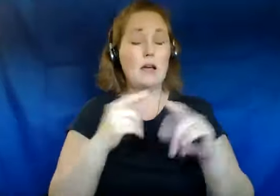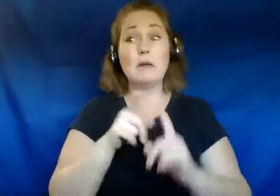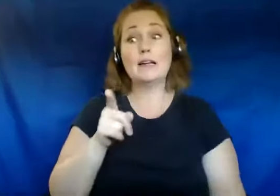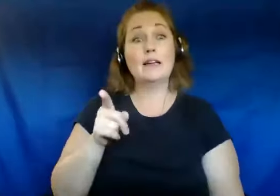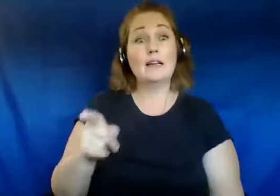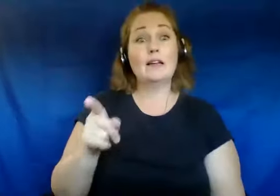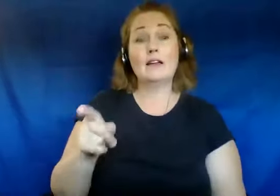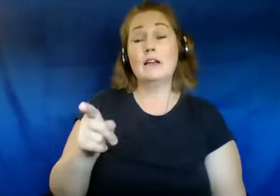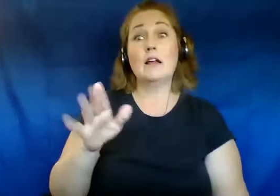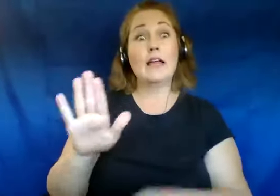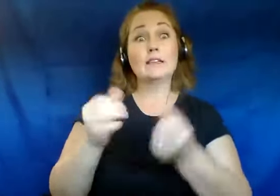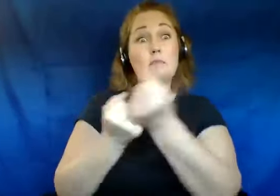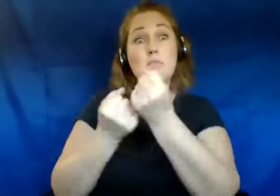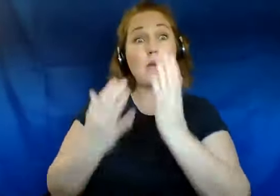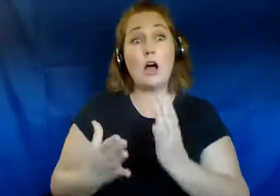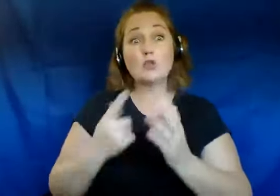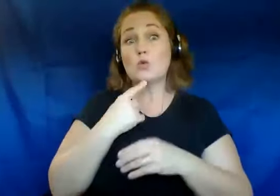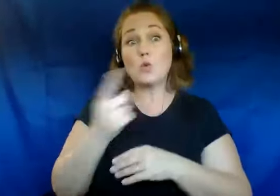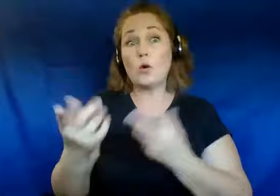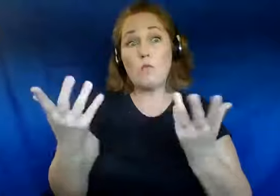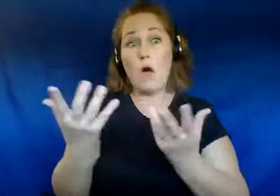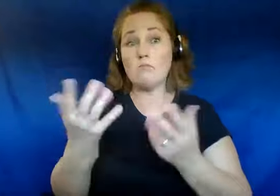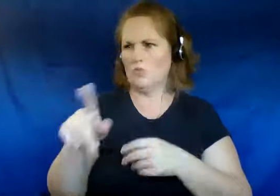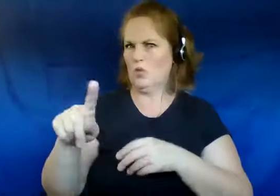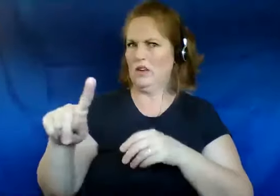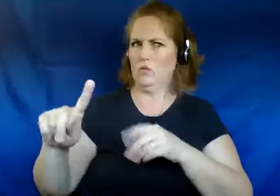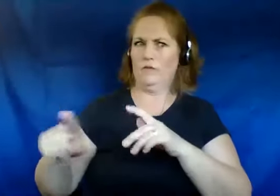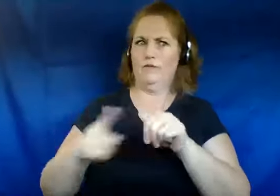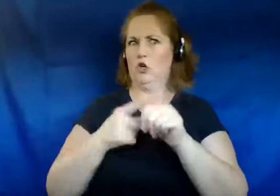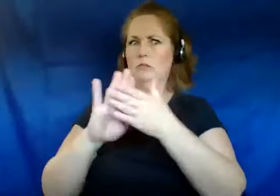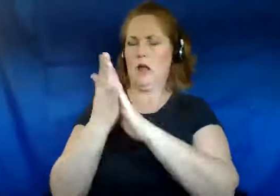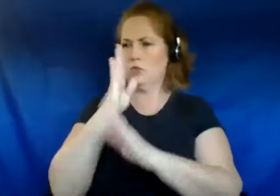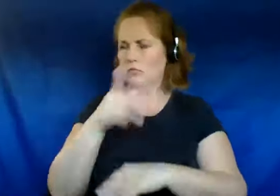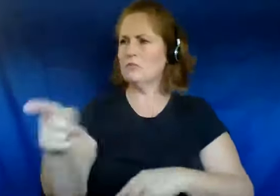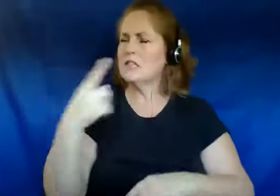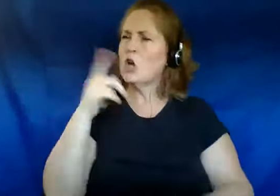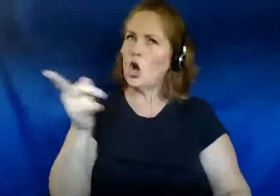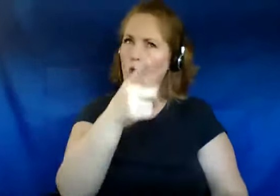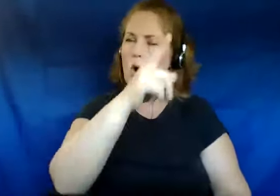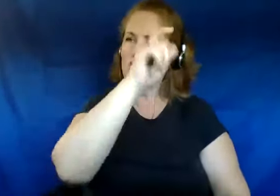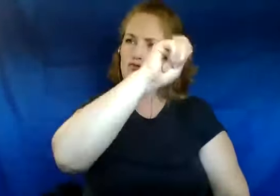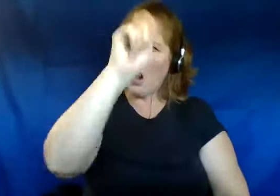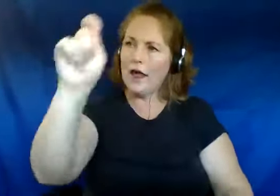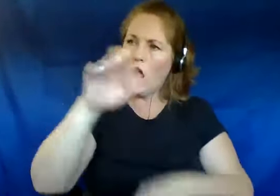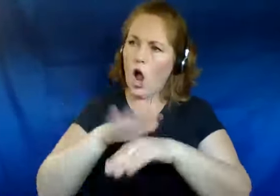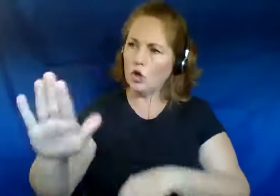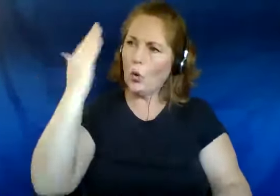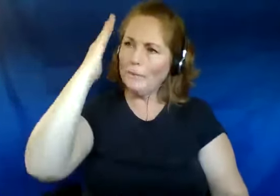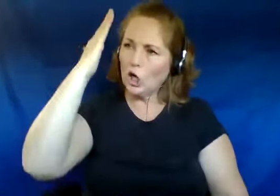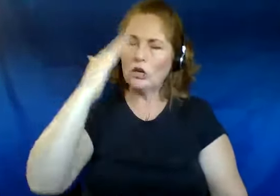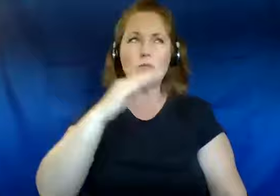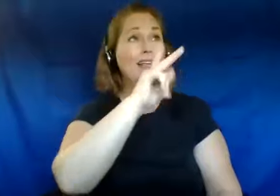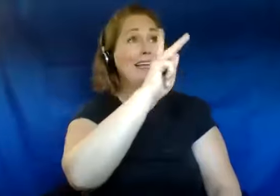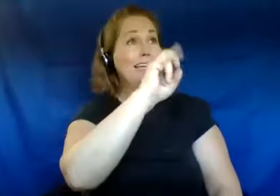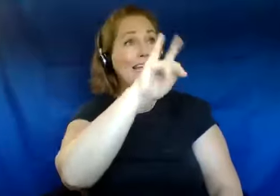sponsor told him when he first got sober, Keith, go right on your mirror. Keith, you're wrong. So one of the things